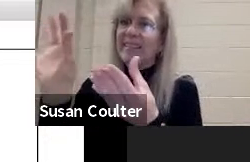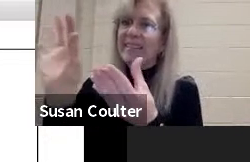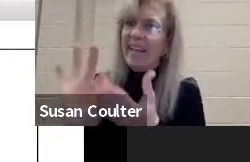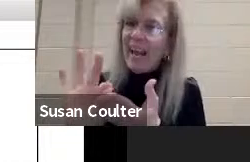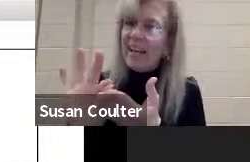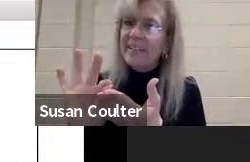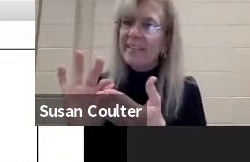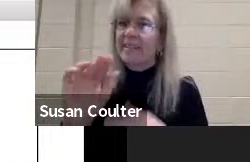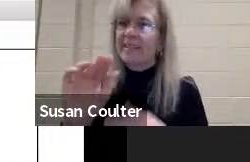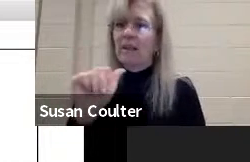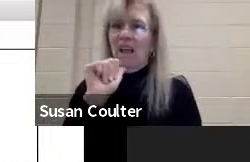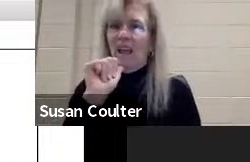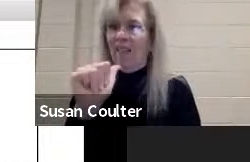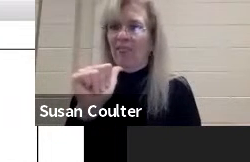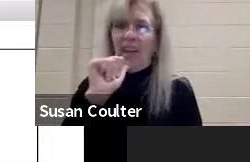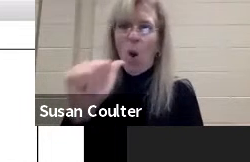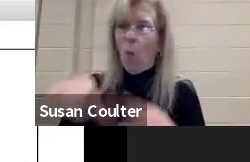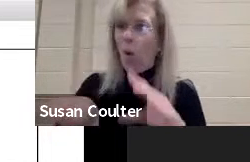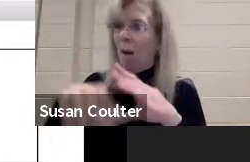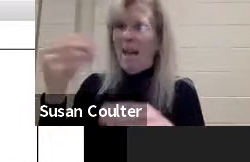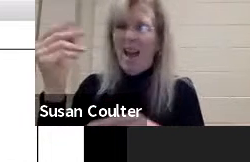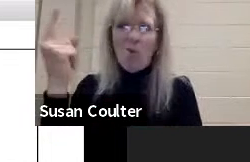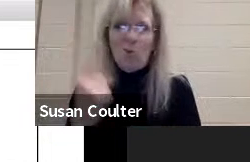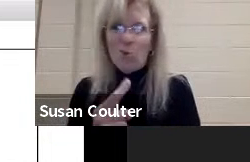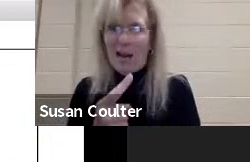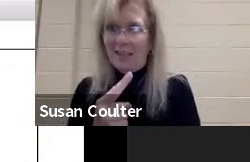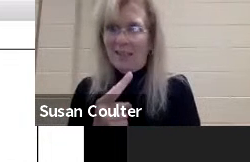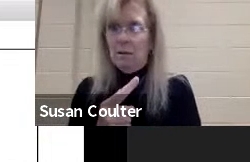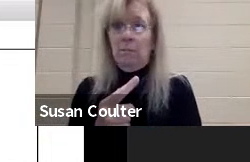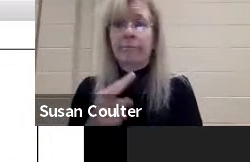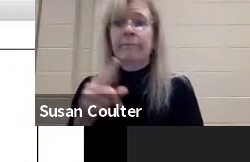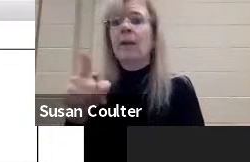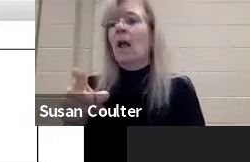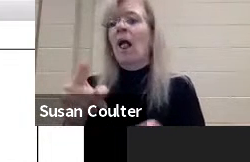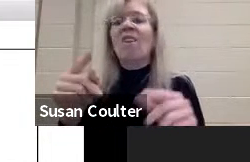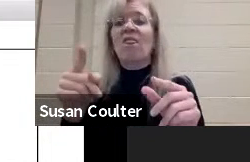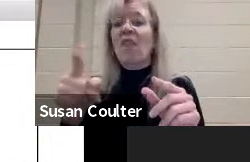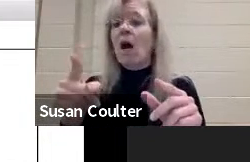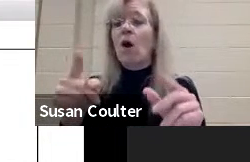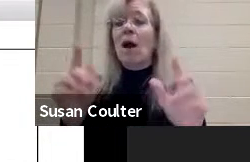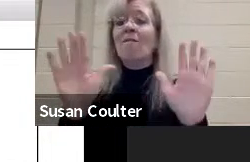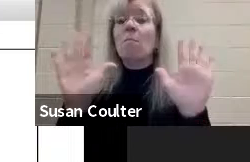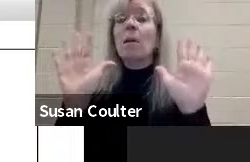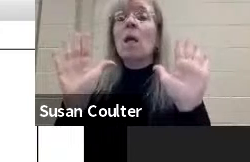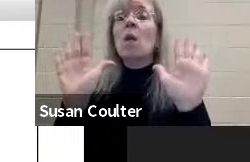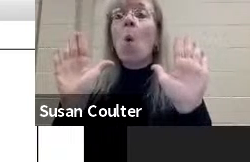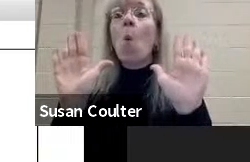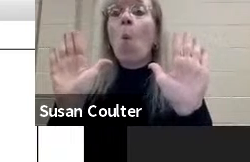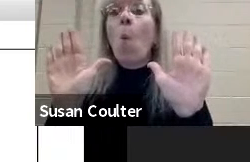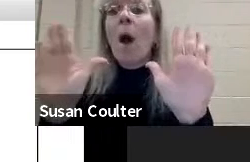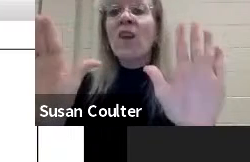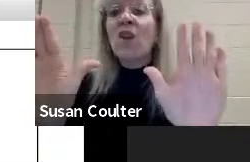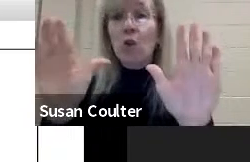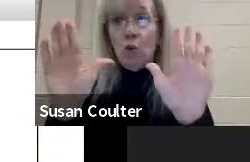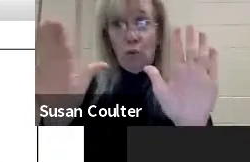shell sticks and they don't come out right? There have